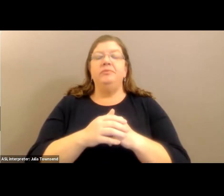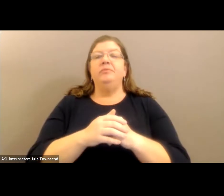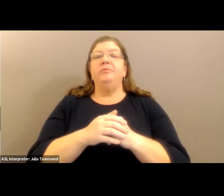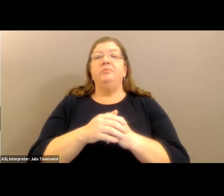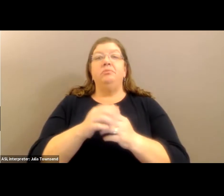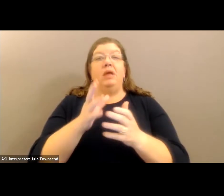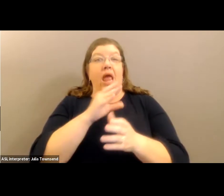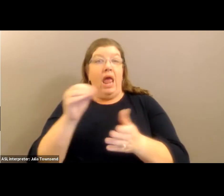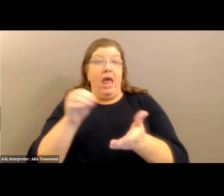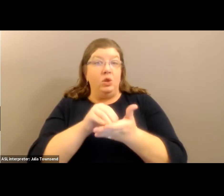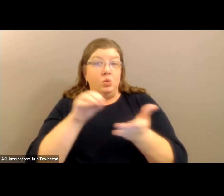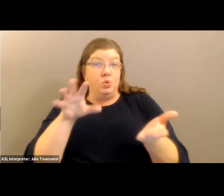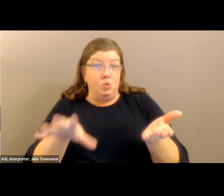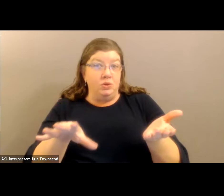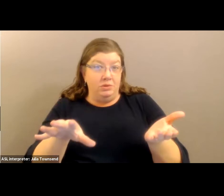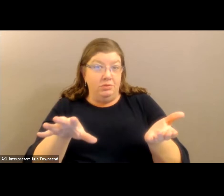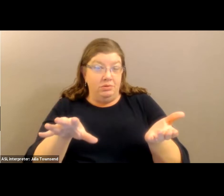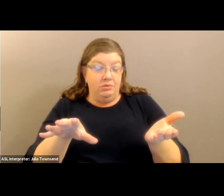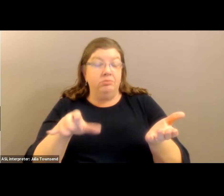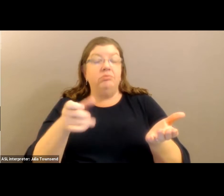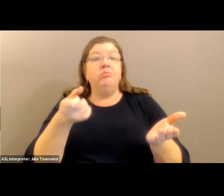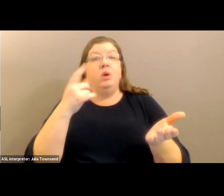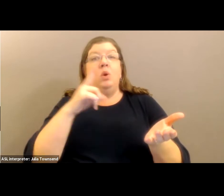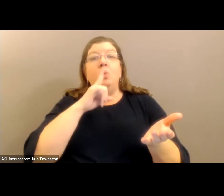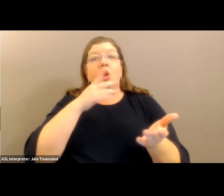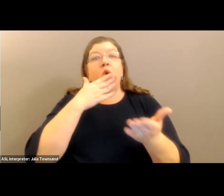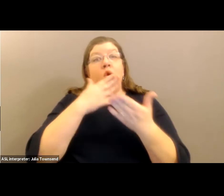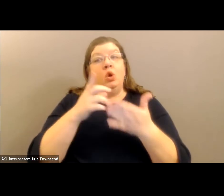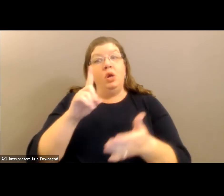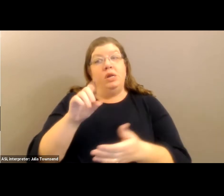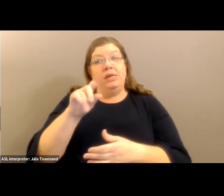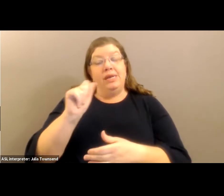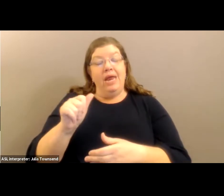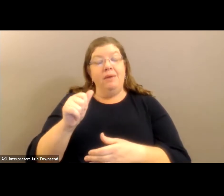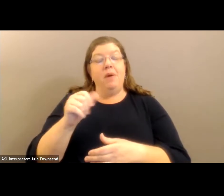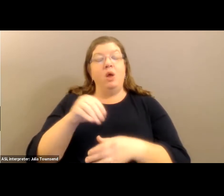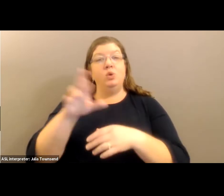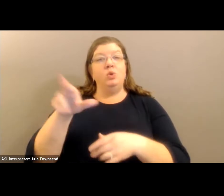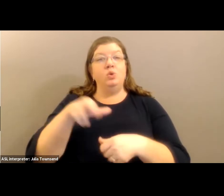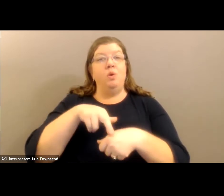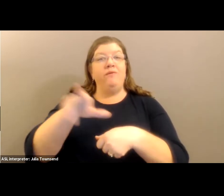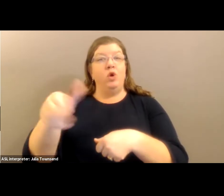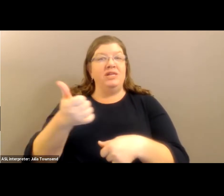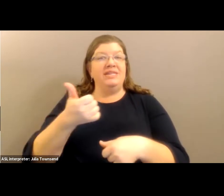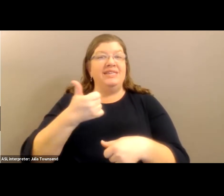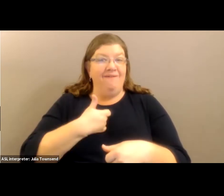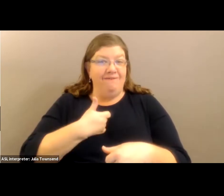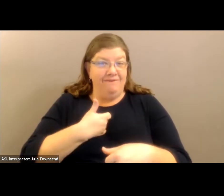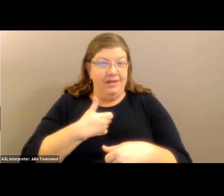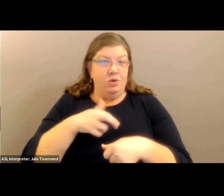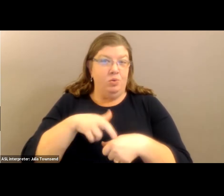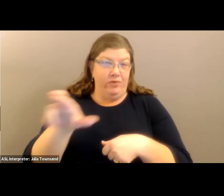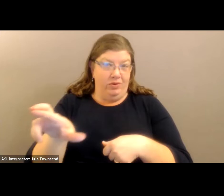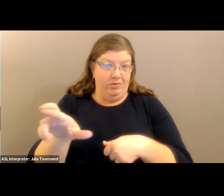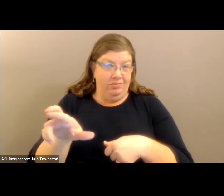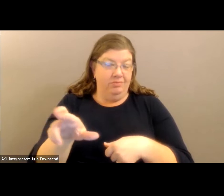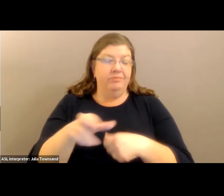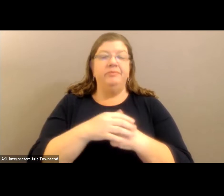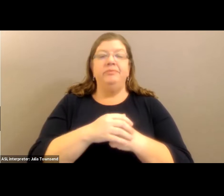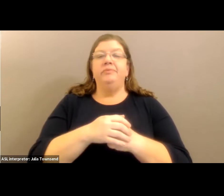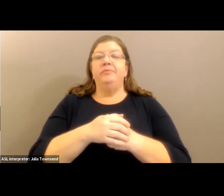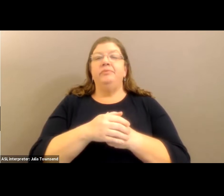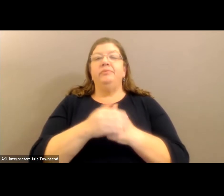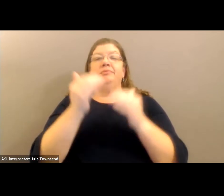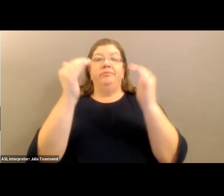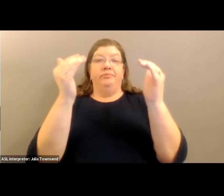student. And we have some really good data about student self-referral this year that you'll see in just a moment. Step 2,